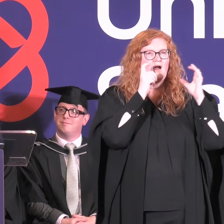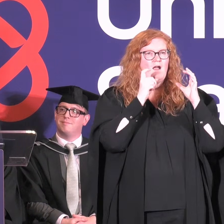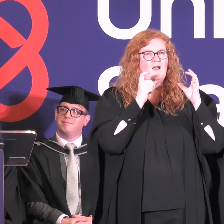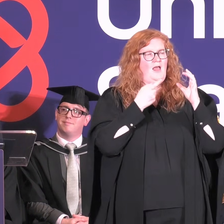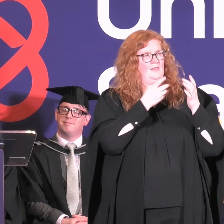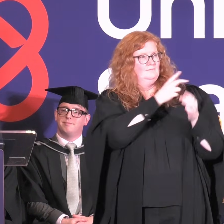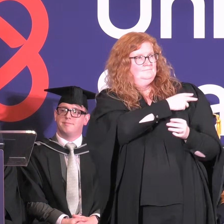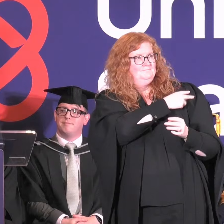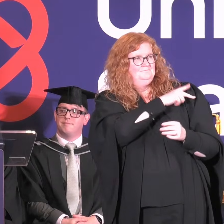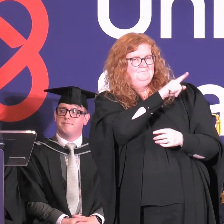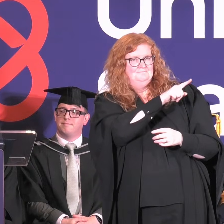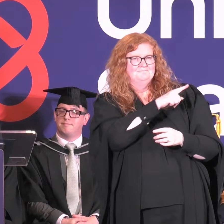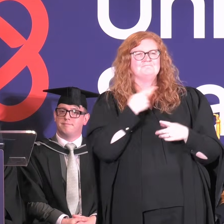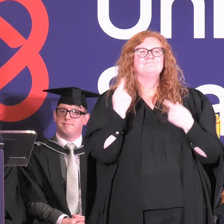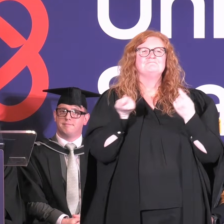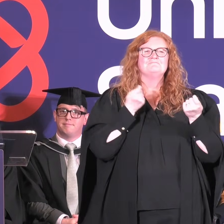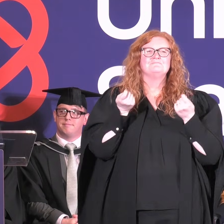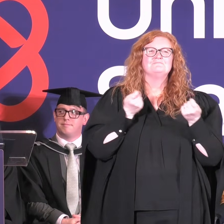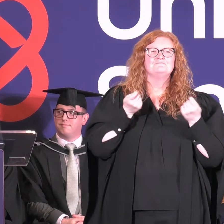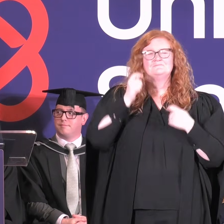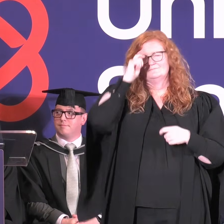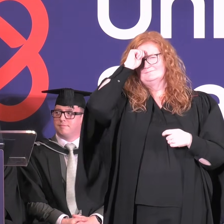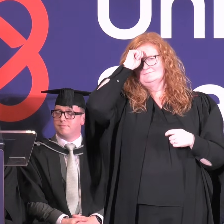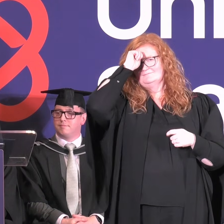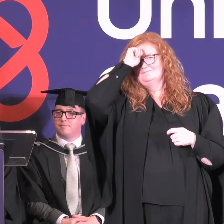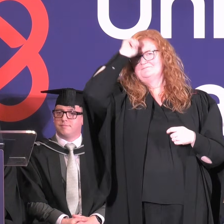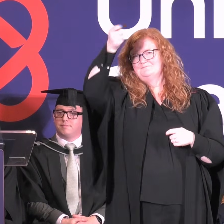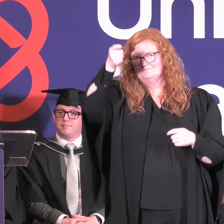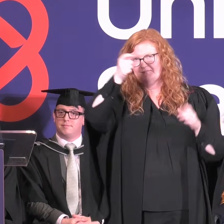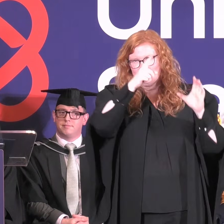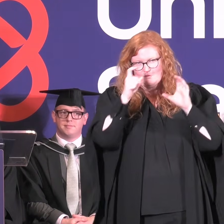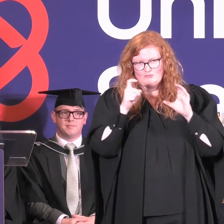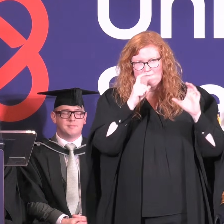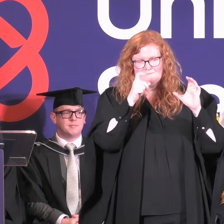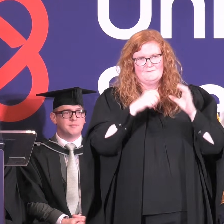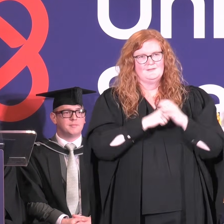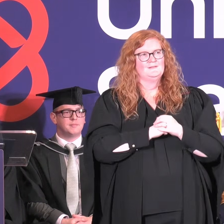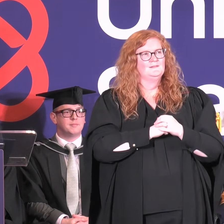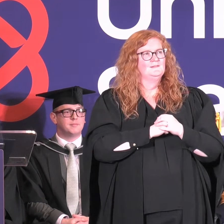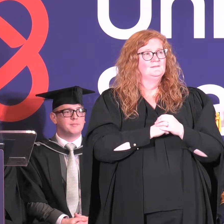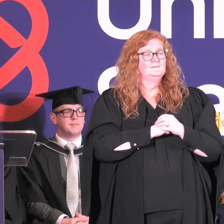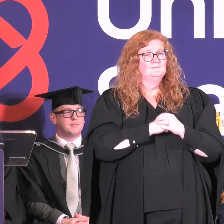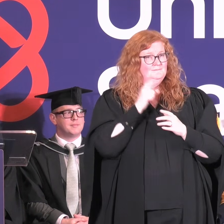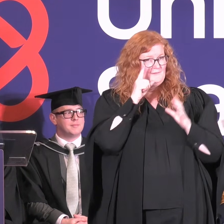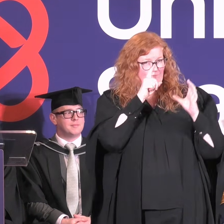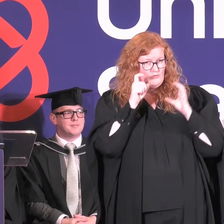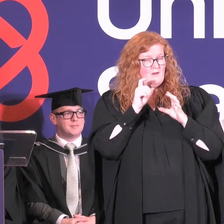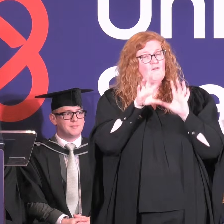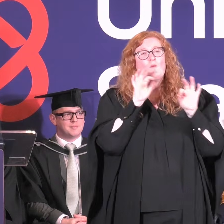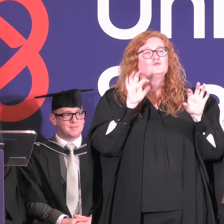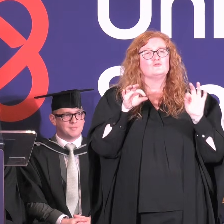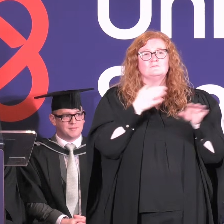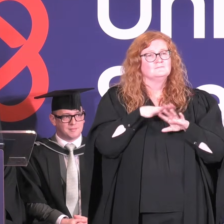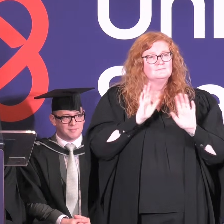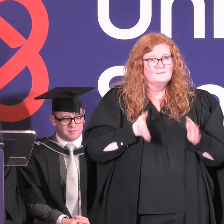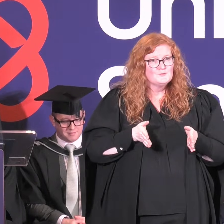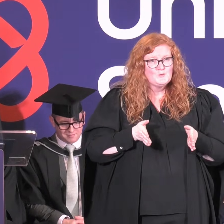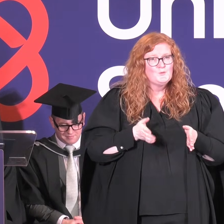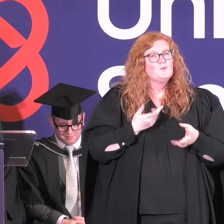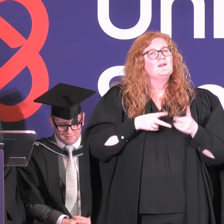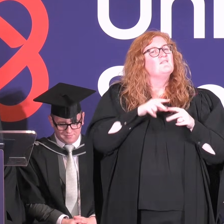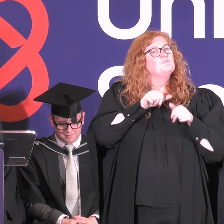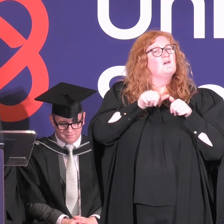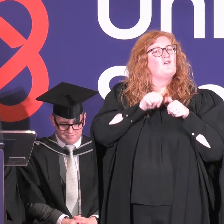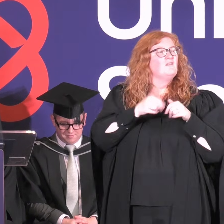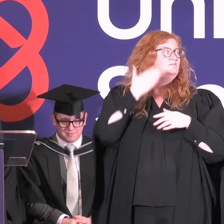marshals who will choreograph the academic cap throw photograph. The photo is entirely optional, so if you prefer to head straight